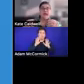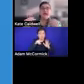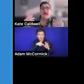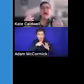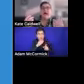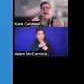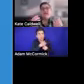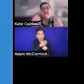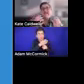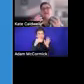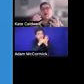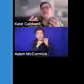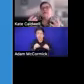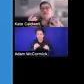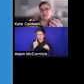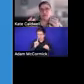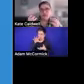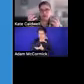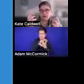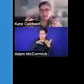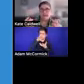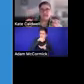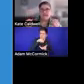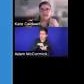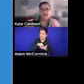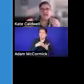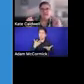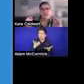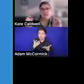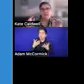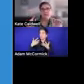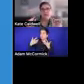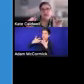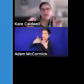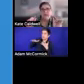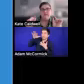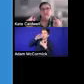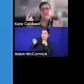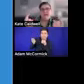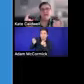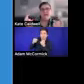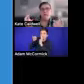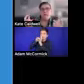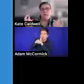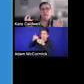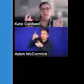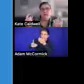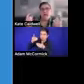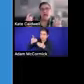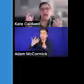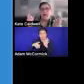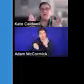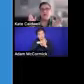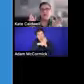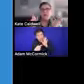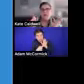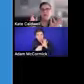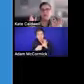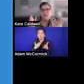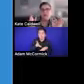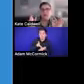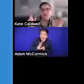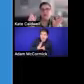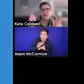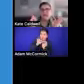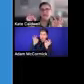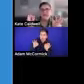things, and how is also complex. And so when we talk about data, we're talking about how do